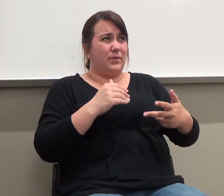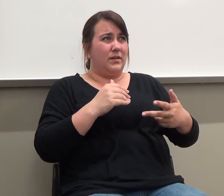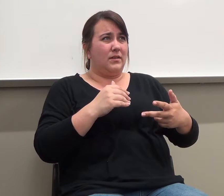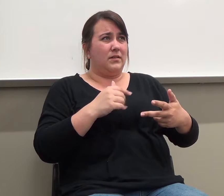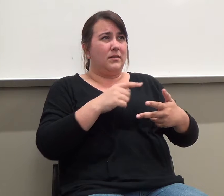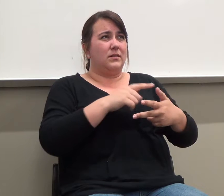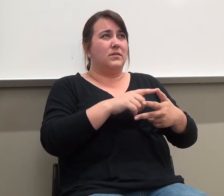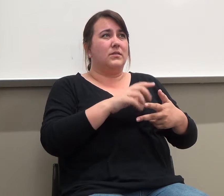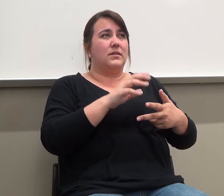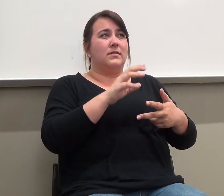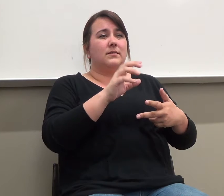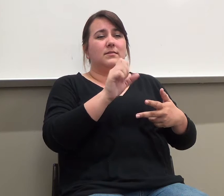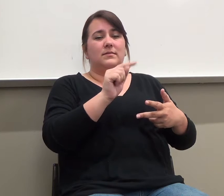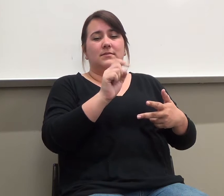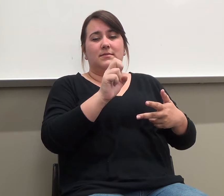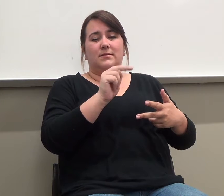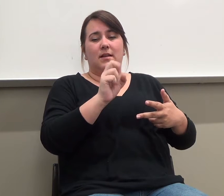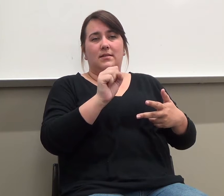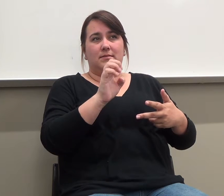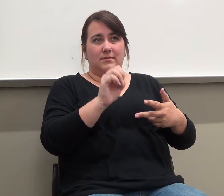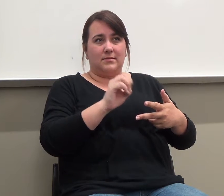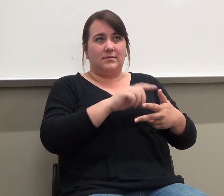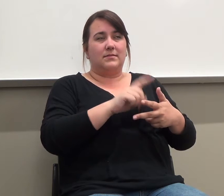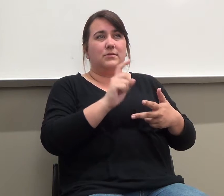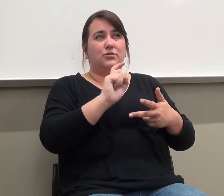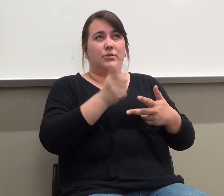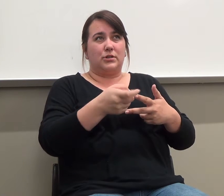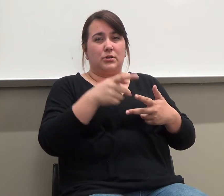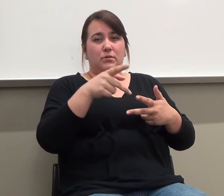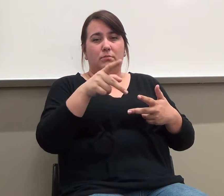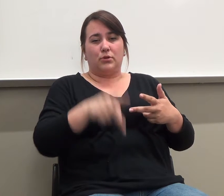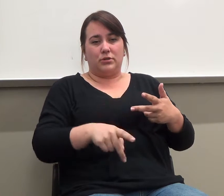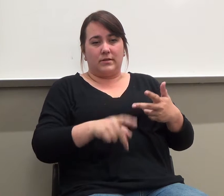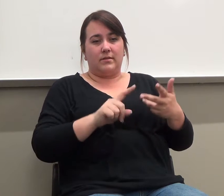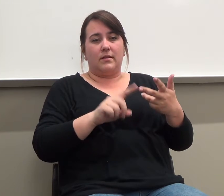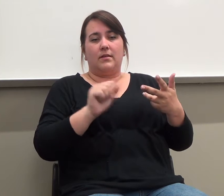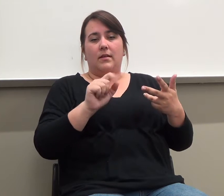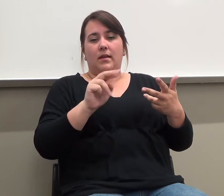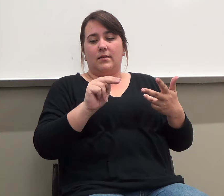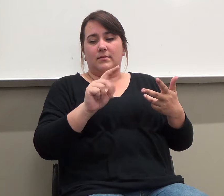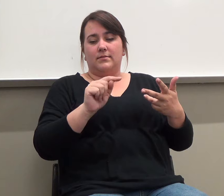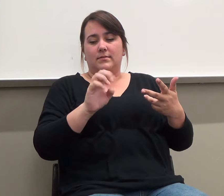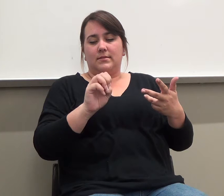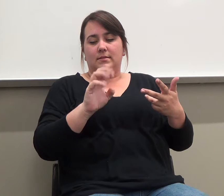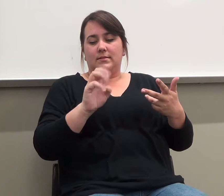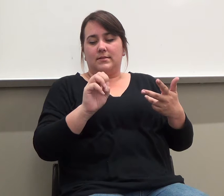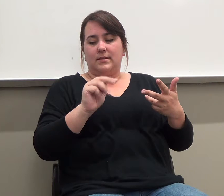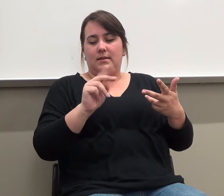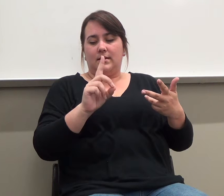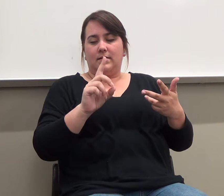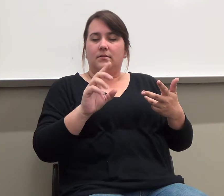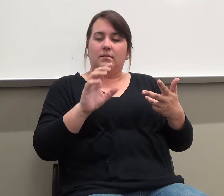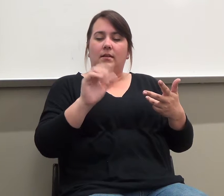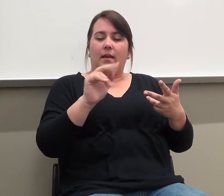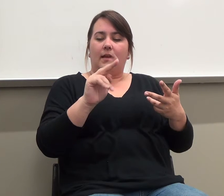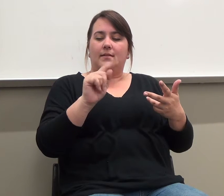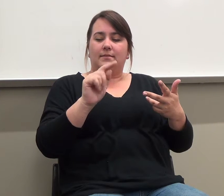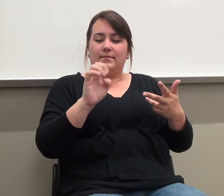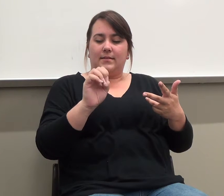in tense, shifts in person, and antecedents. I think they do have it in there, but you won't be working along, it's not at the same time